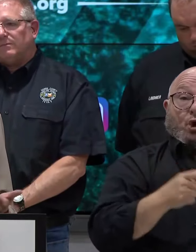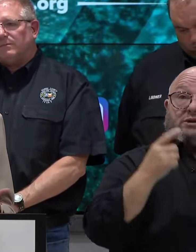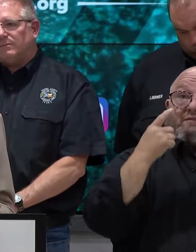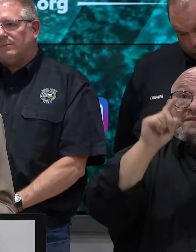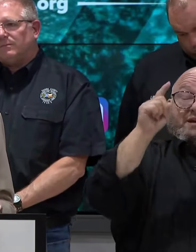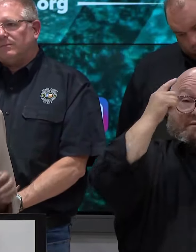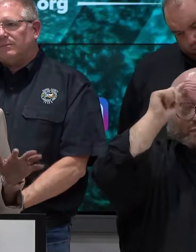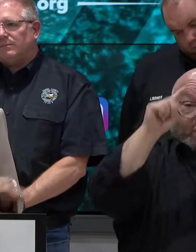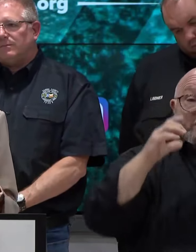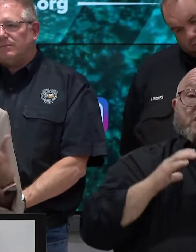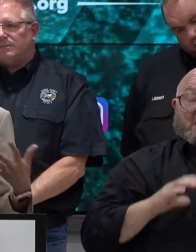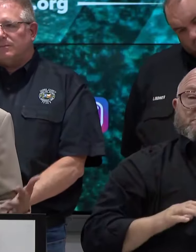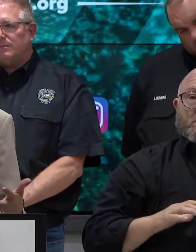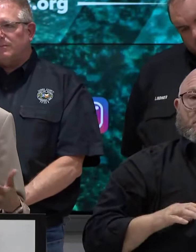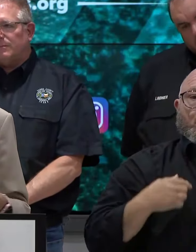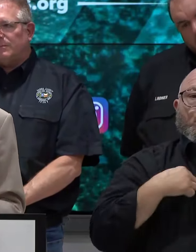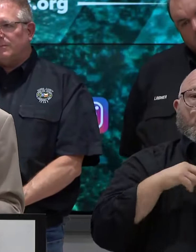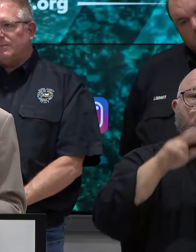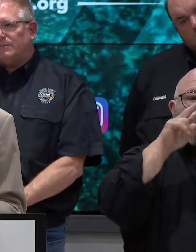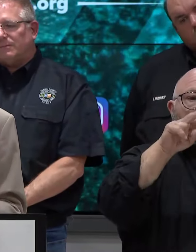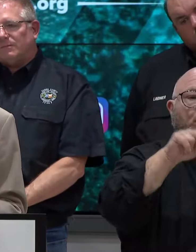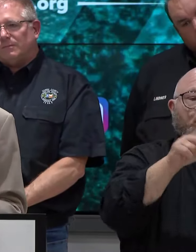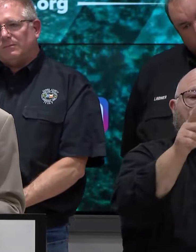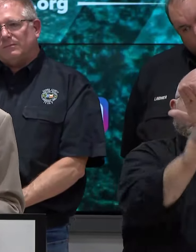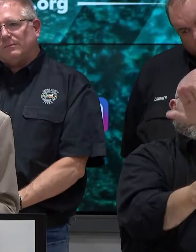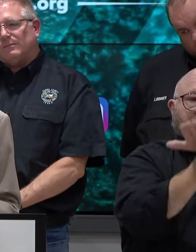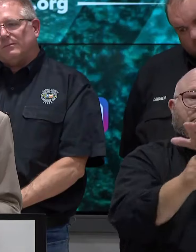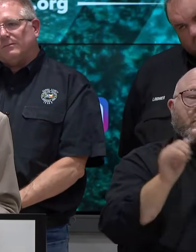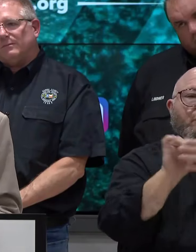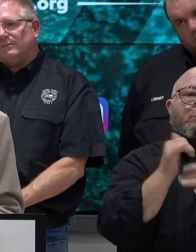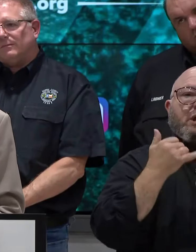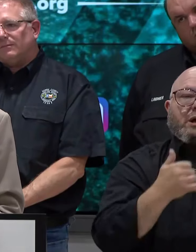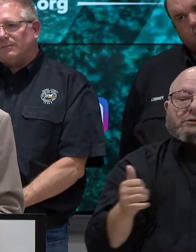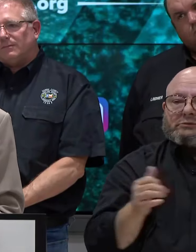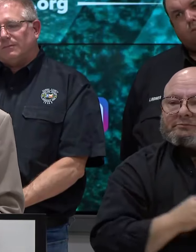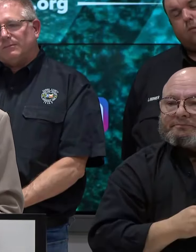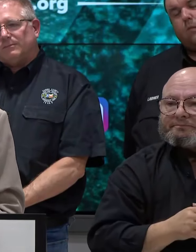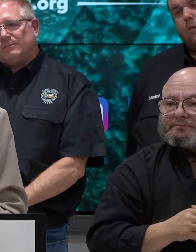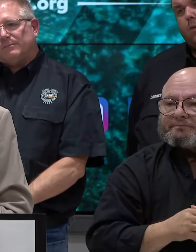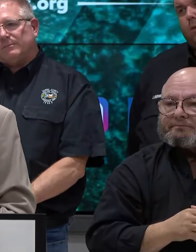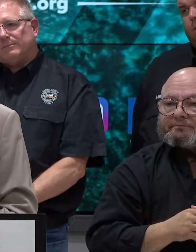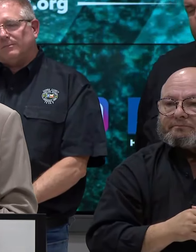the customer, we're looking to bury those lines.